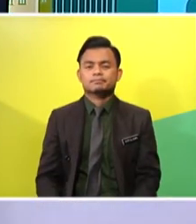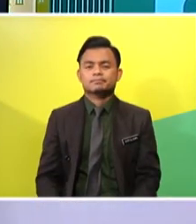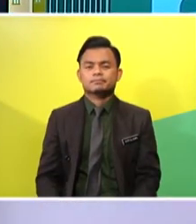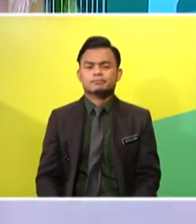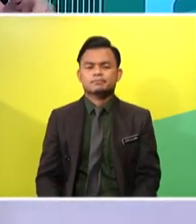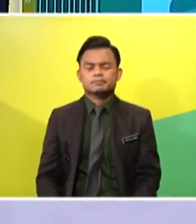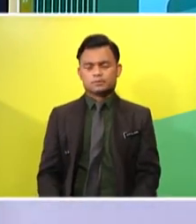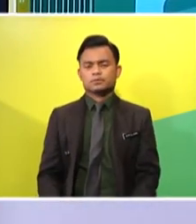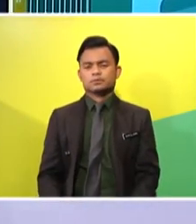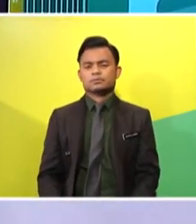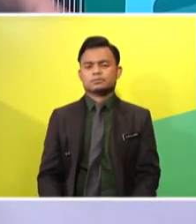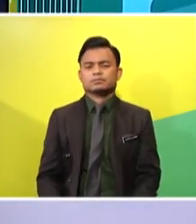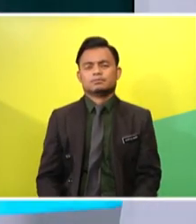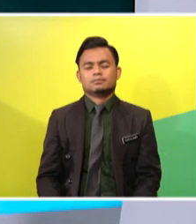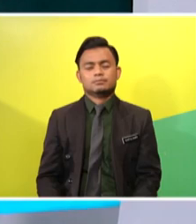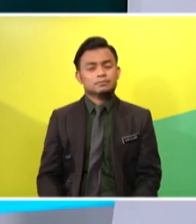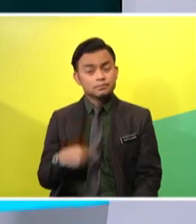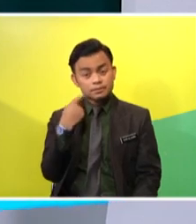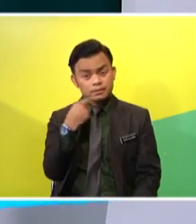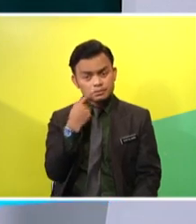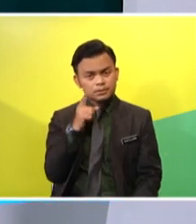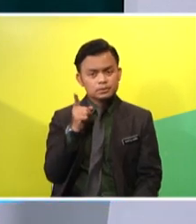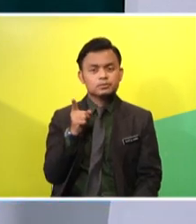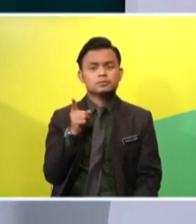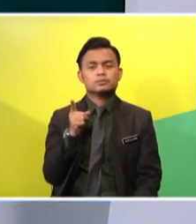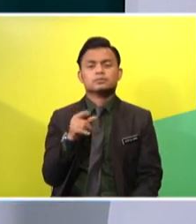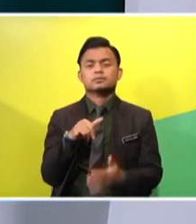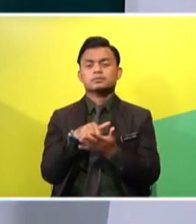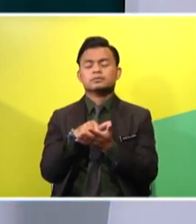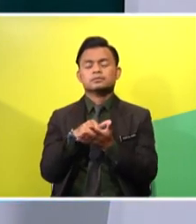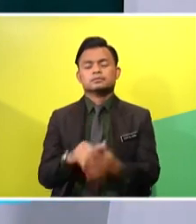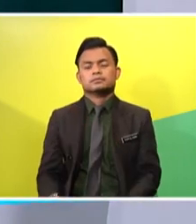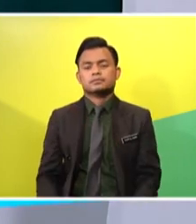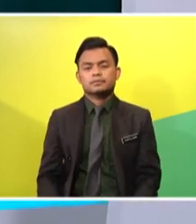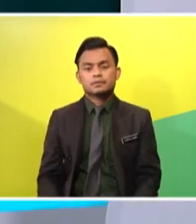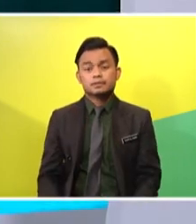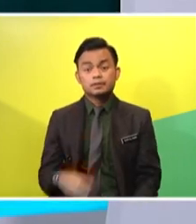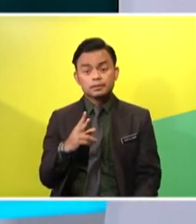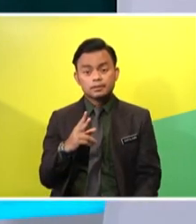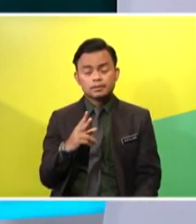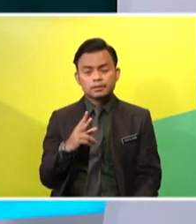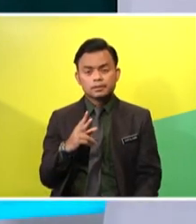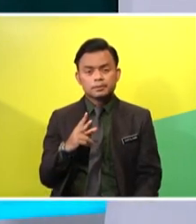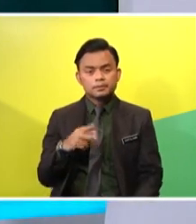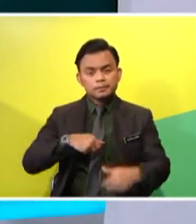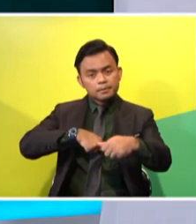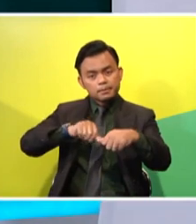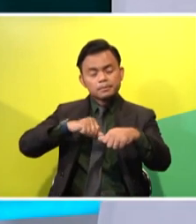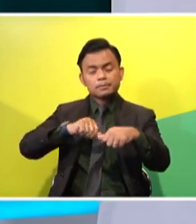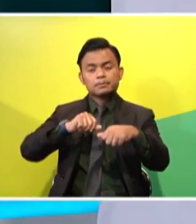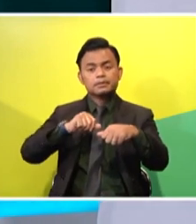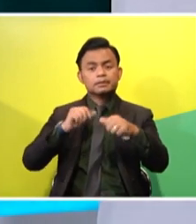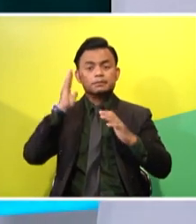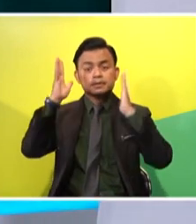Still rushing. Oh! That looks like the national badminton champion, Ko. Is that really